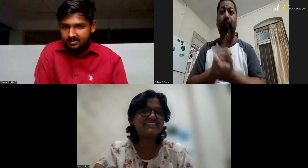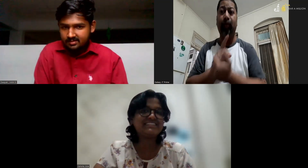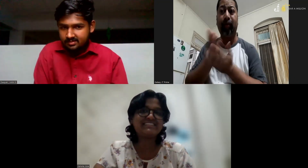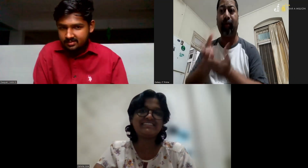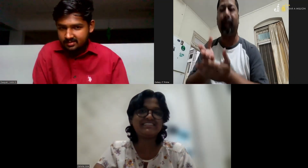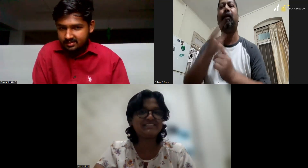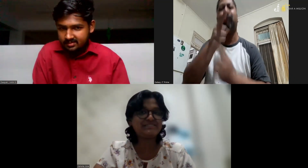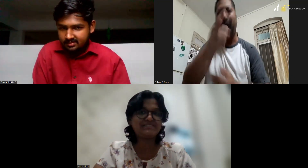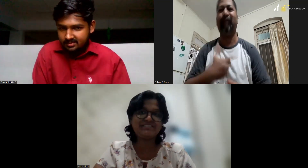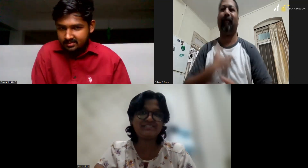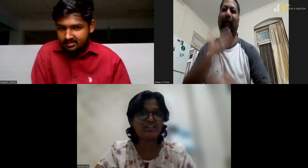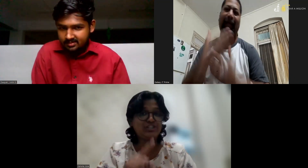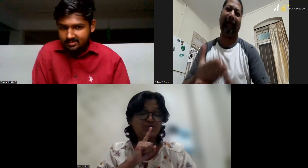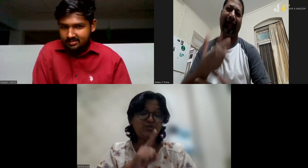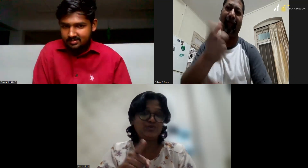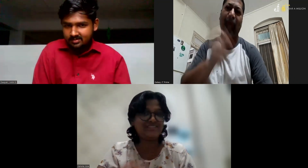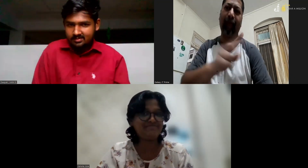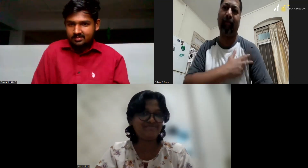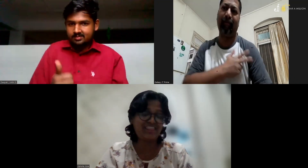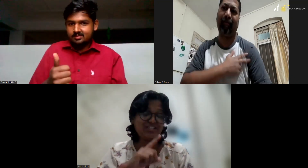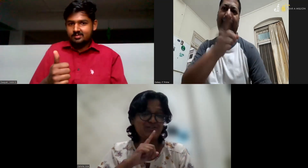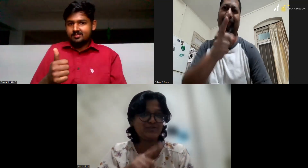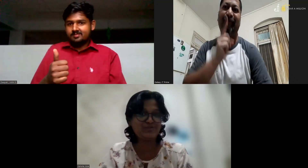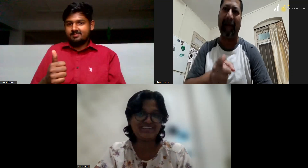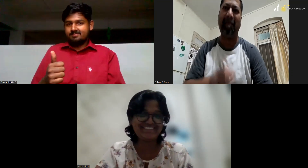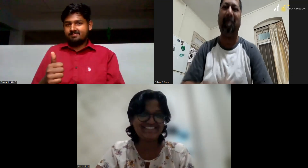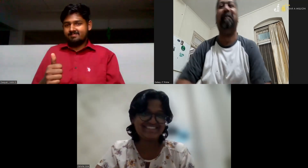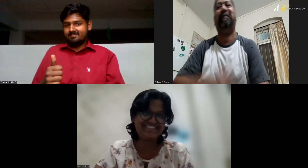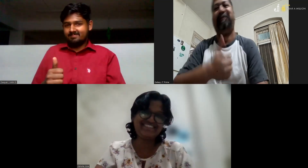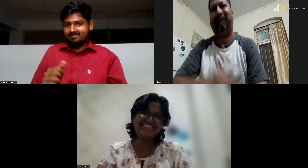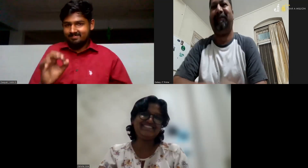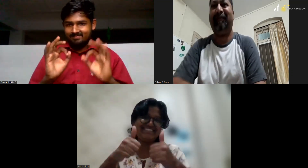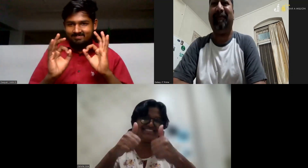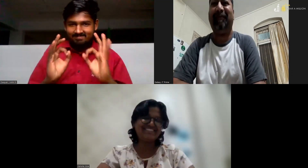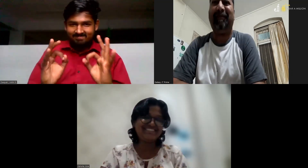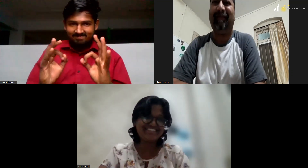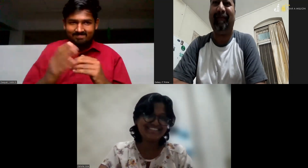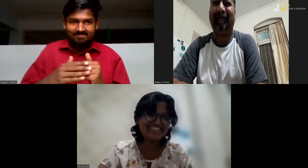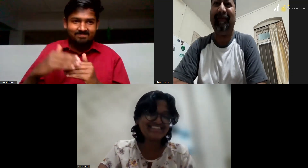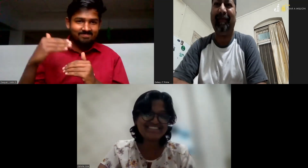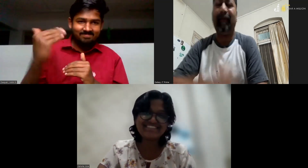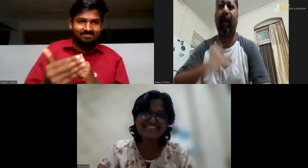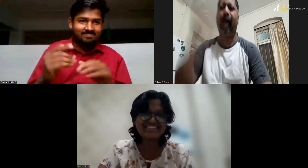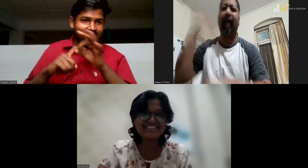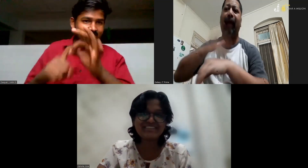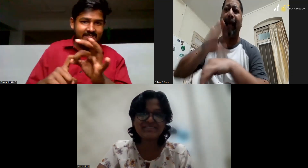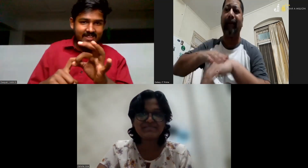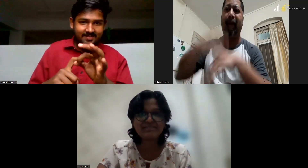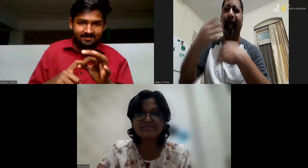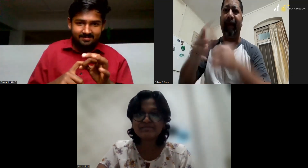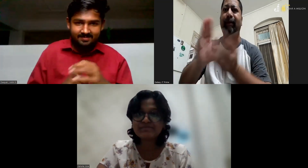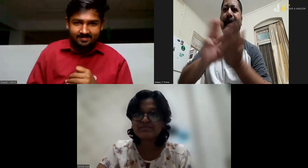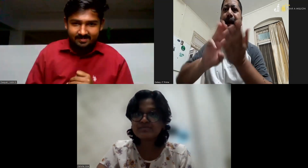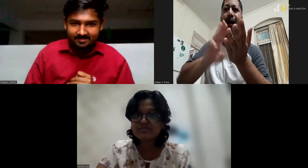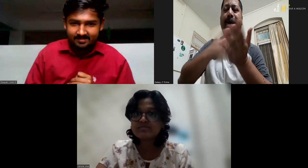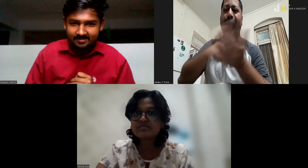or where they just raise their nation. That is a pride feeling, So in the similar way, do you experience